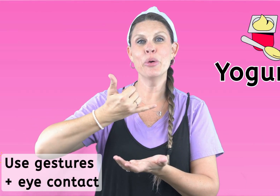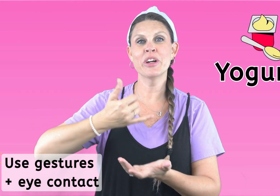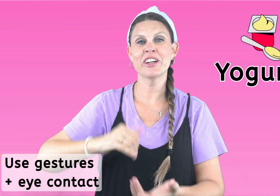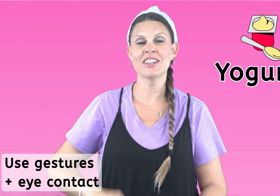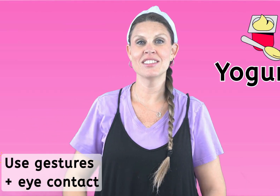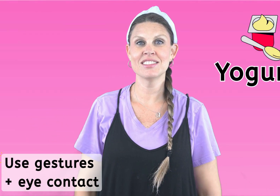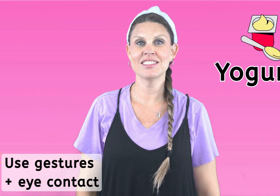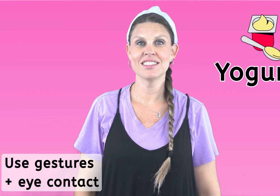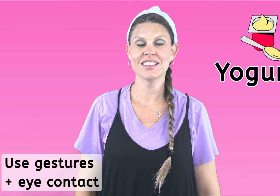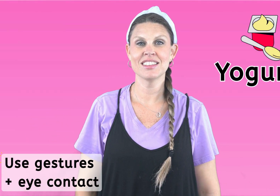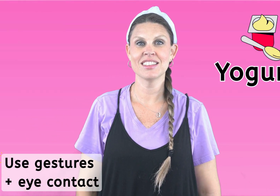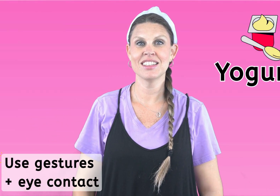yogurt,